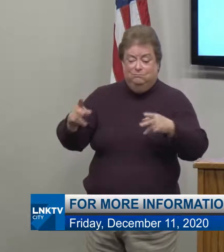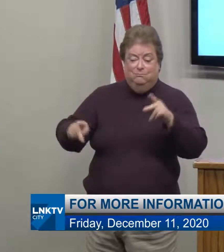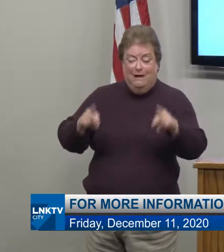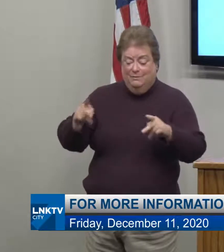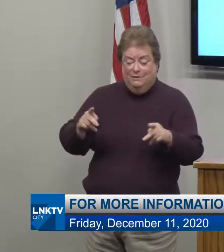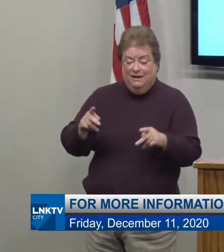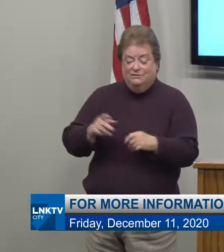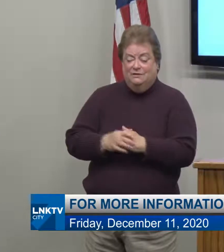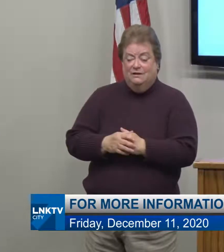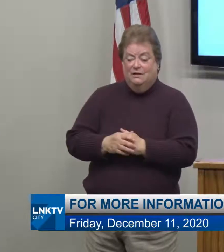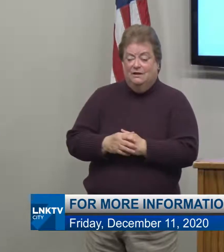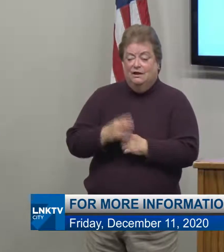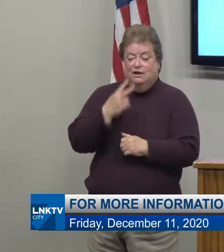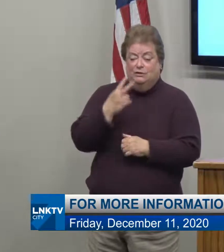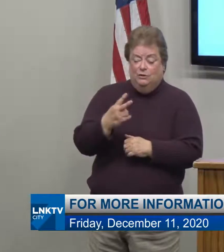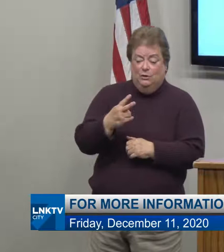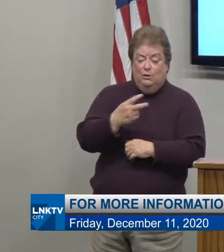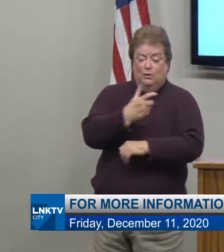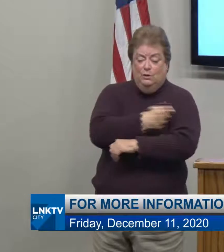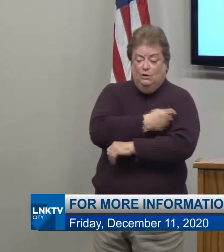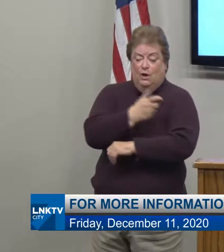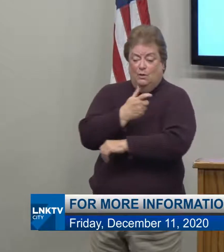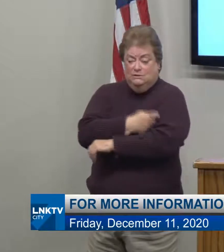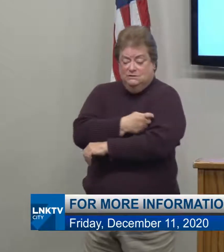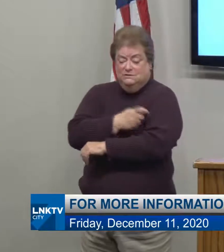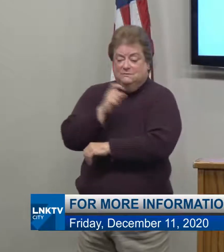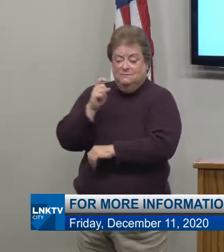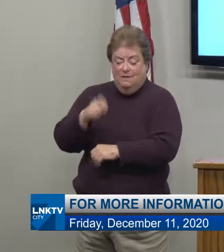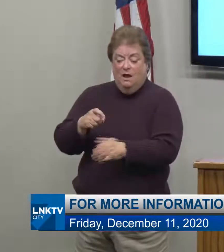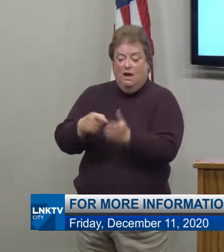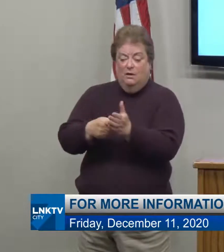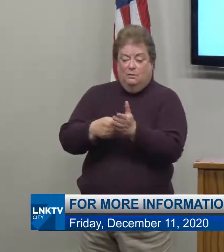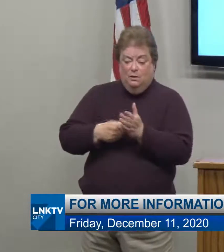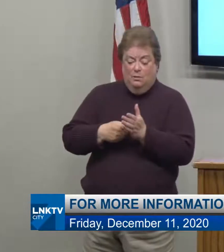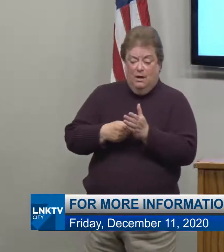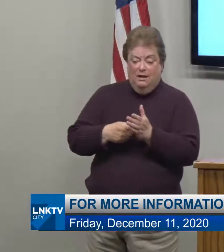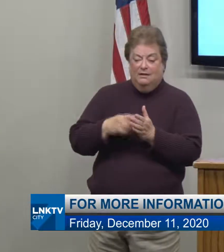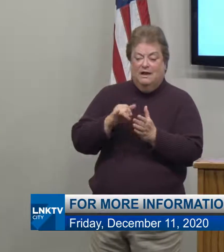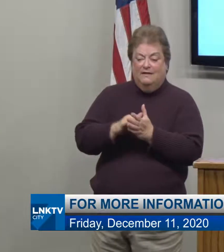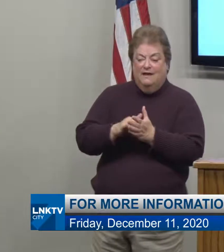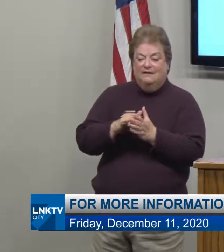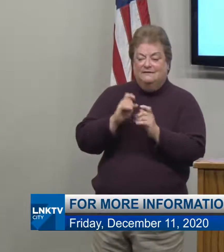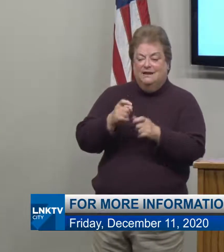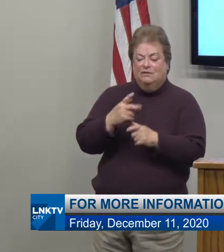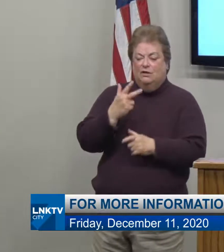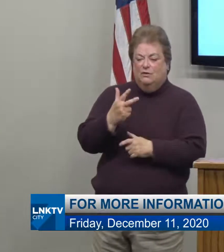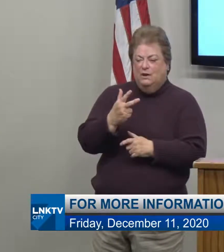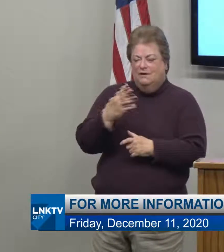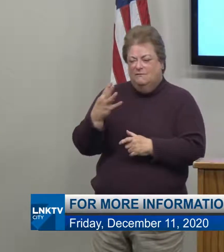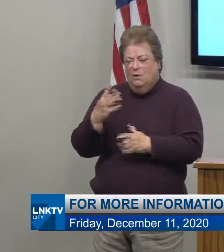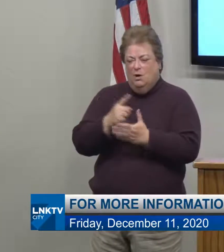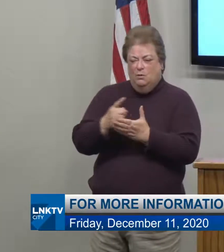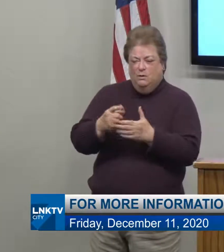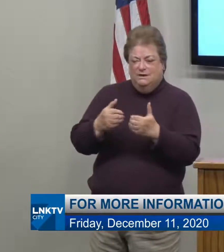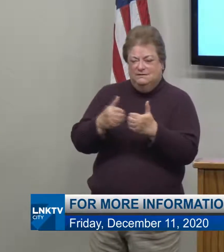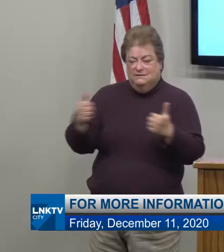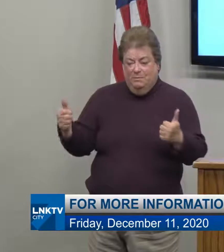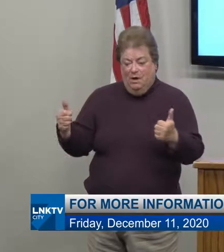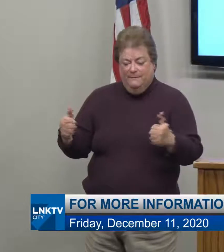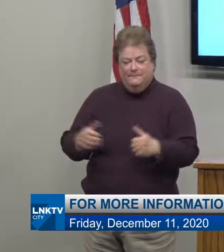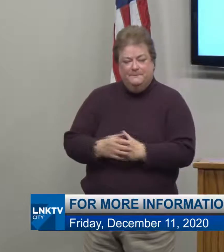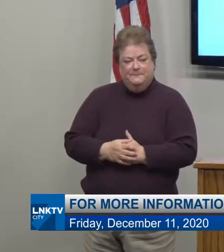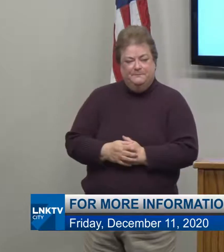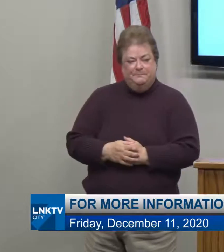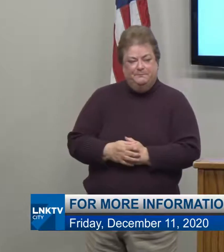2 doses of COVID-19 vaccine are required, and those are given 3 to 4 weeks apart. We